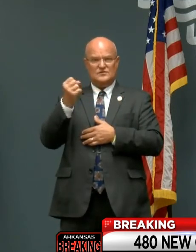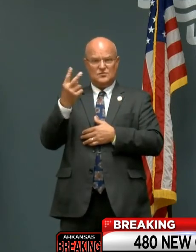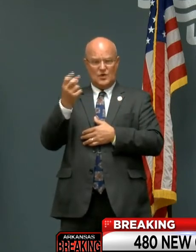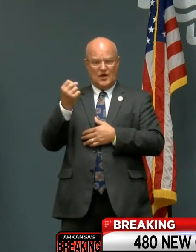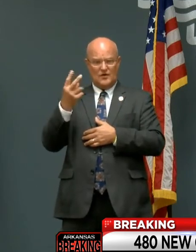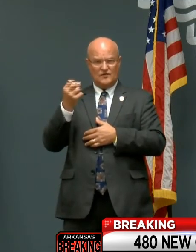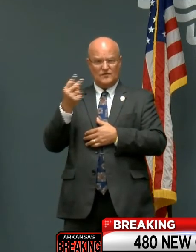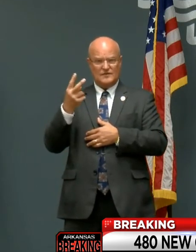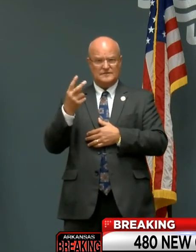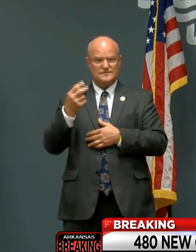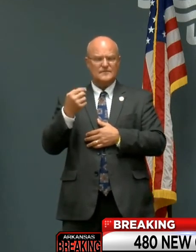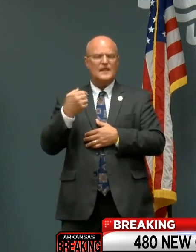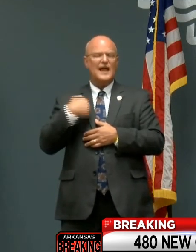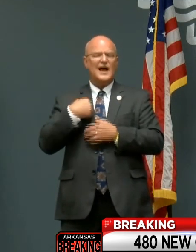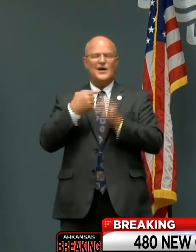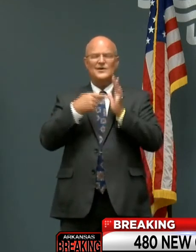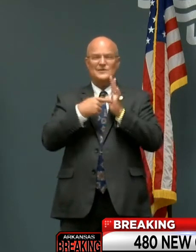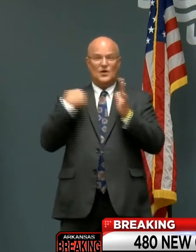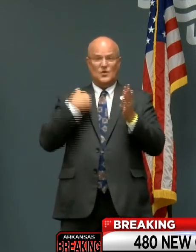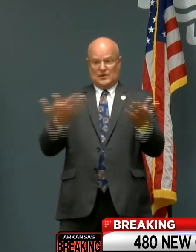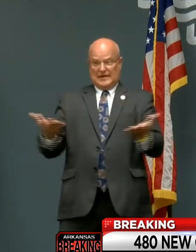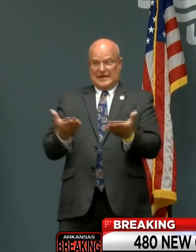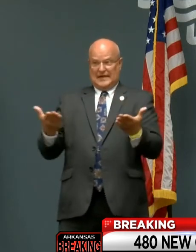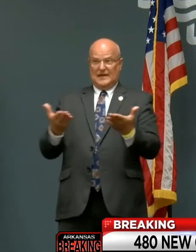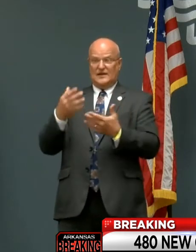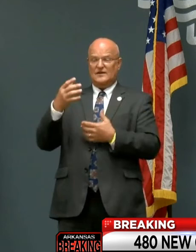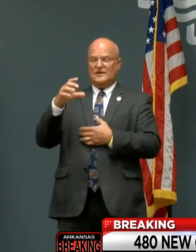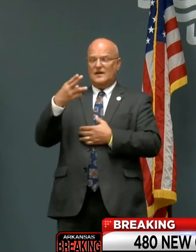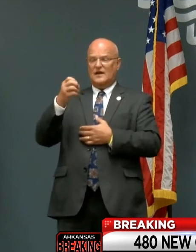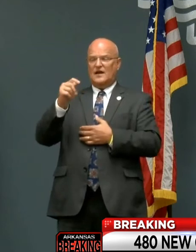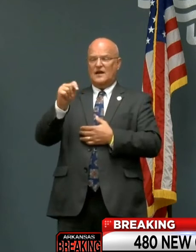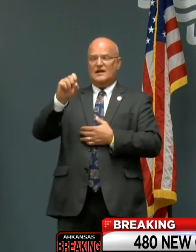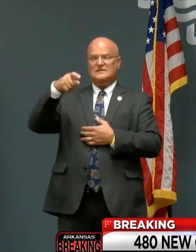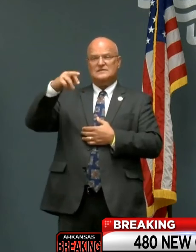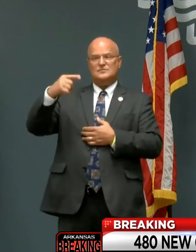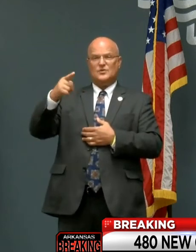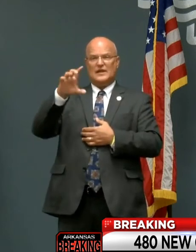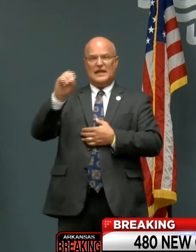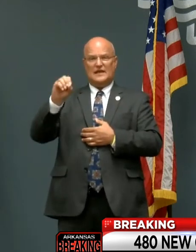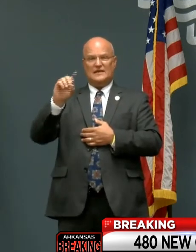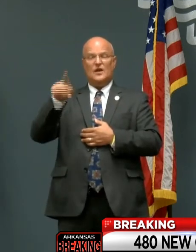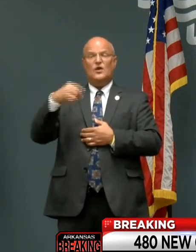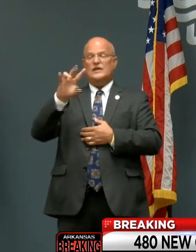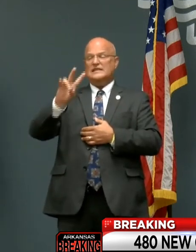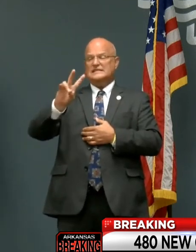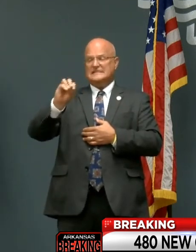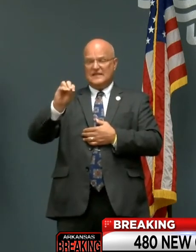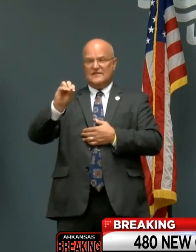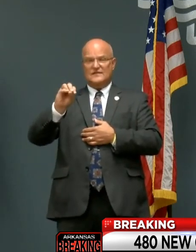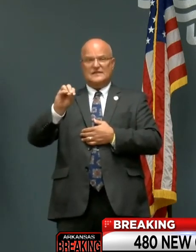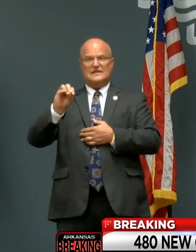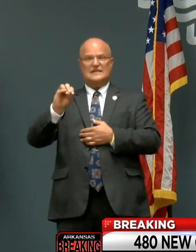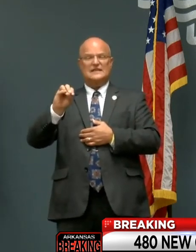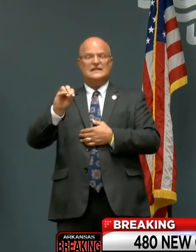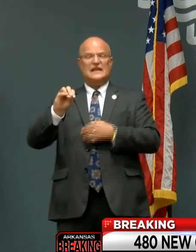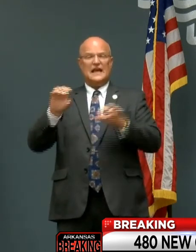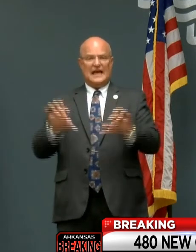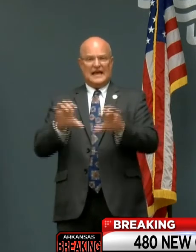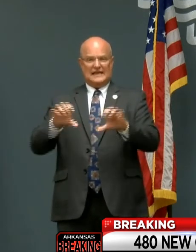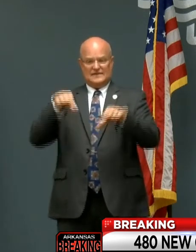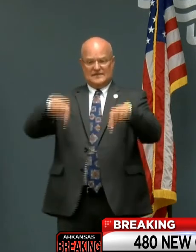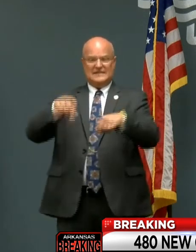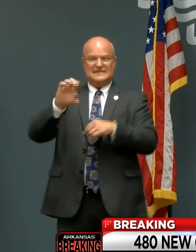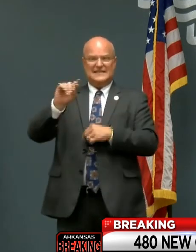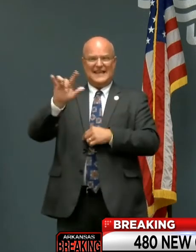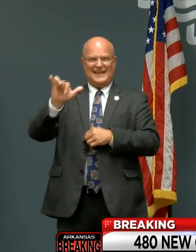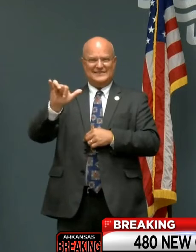5,312. I want to point out, since we are here in Hot Spring County, that there are only 70 active cases in the county.